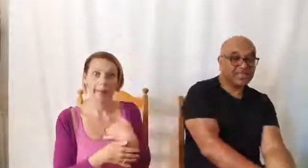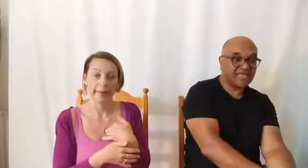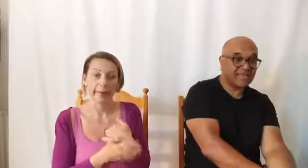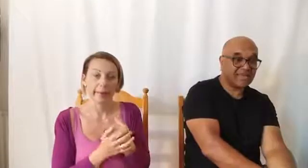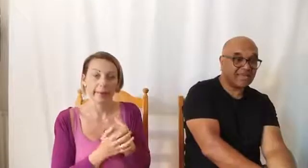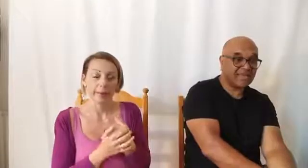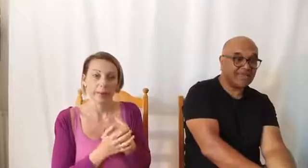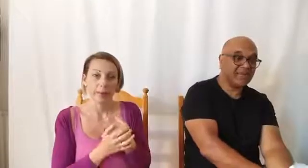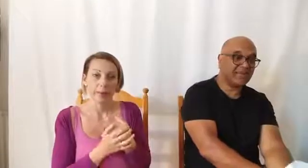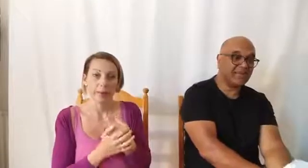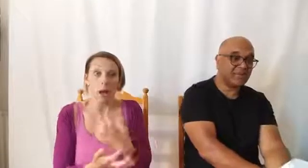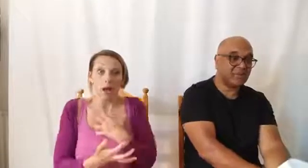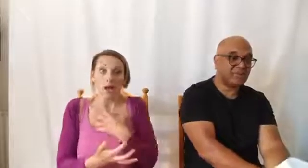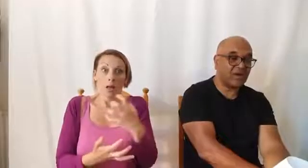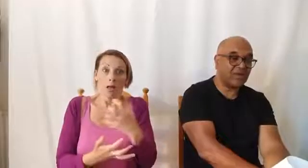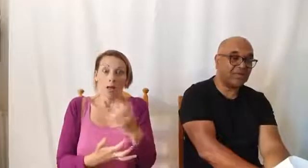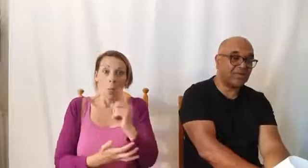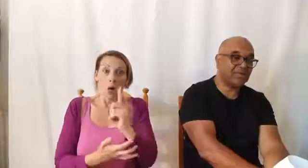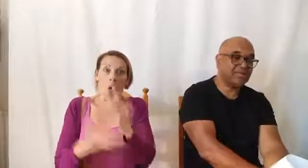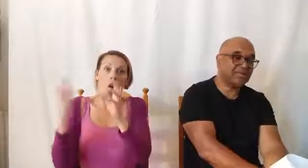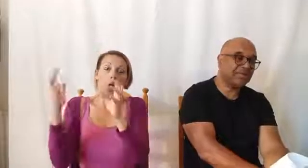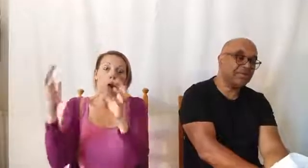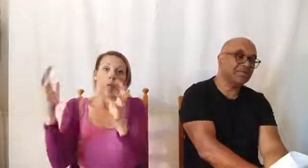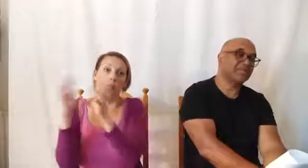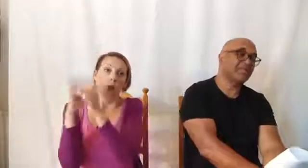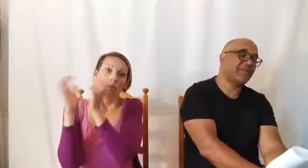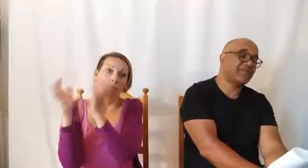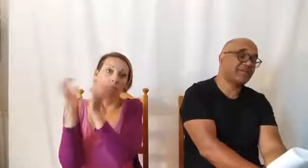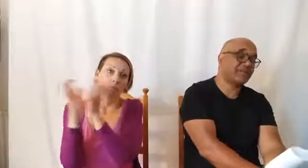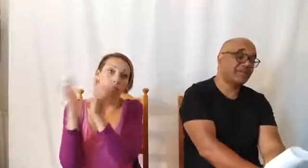Suddenly, Ben felt tired and sick of his adventure.